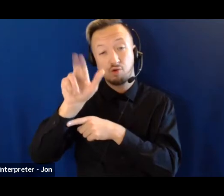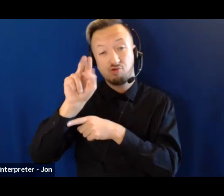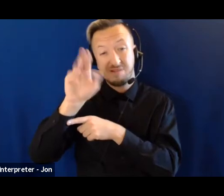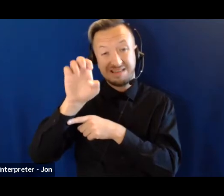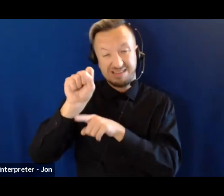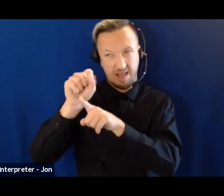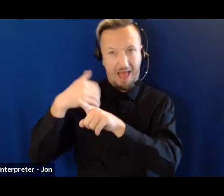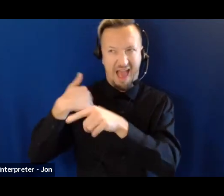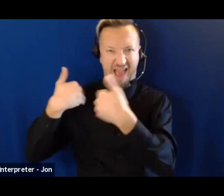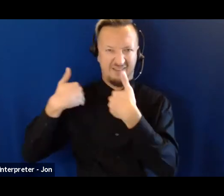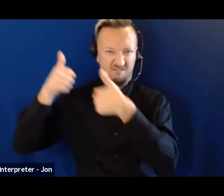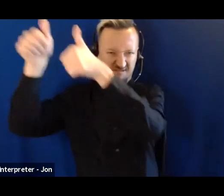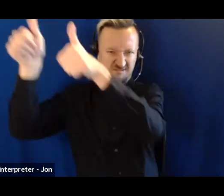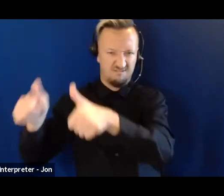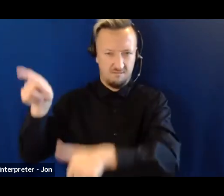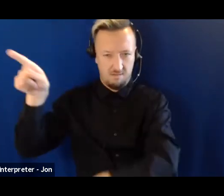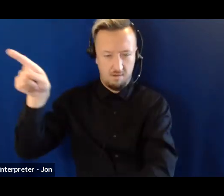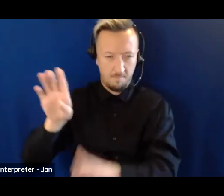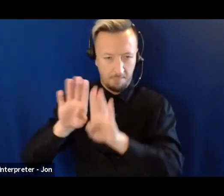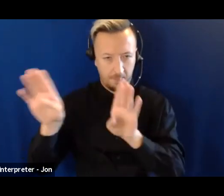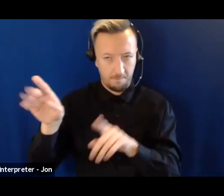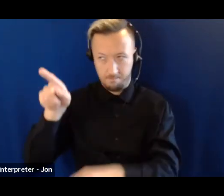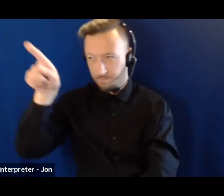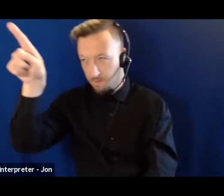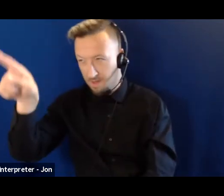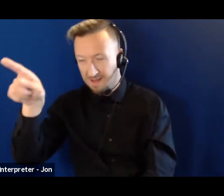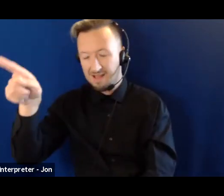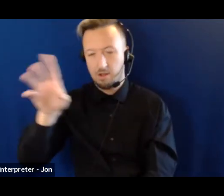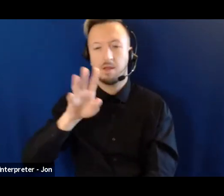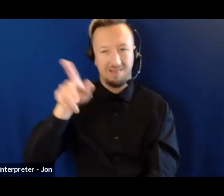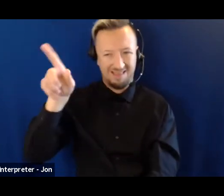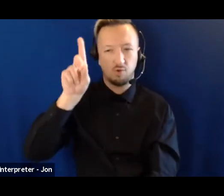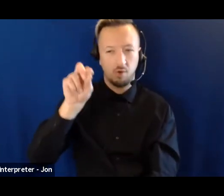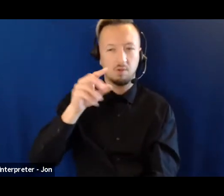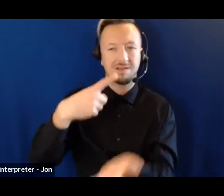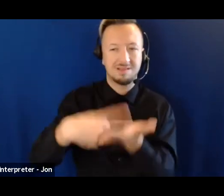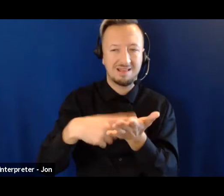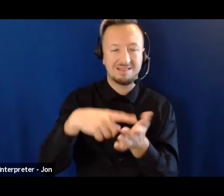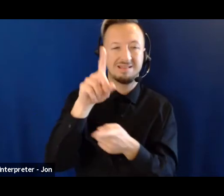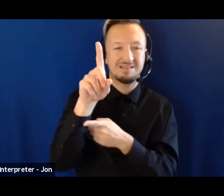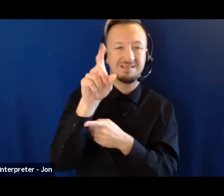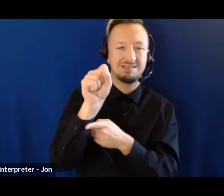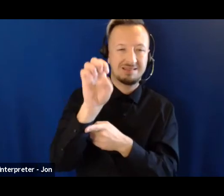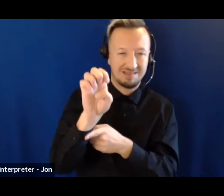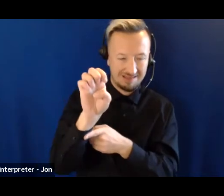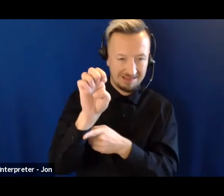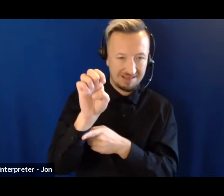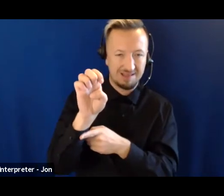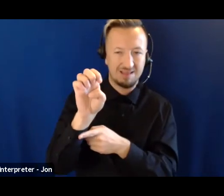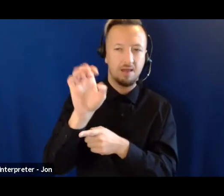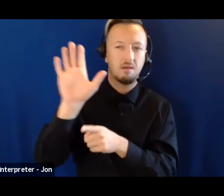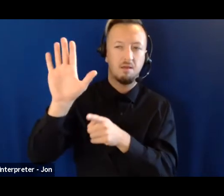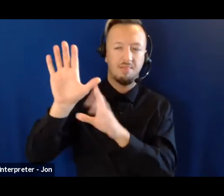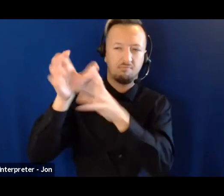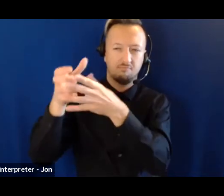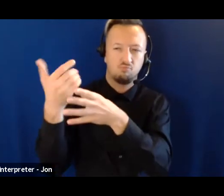them. It talks about the designated state entity and what they're supposed to do. And the interesting thing